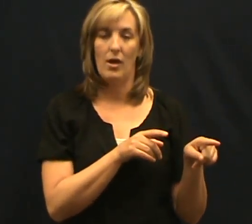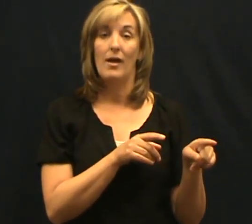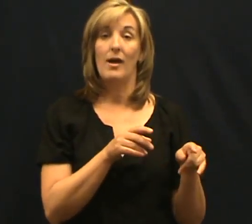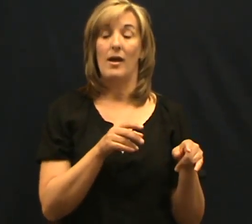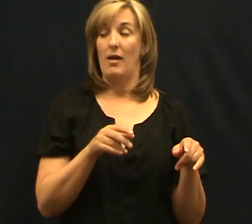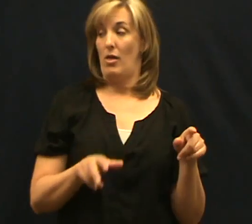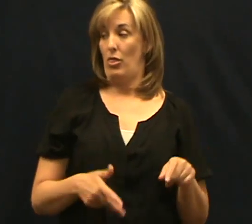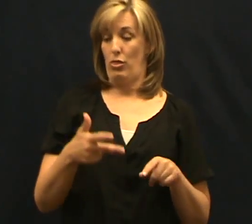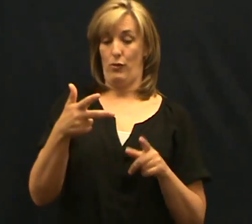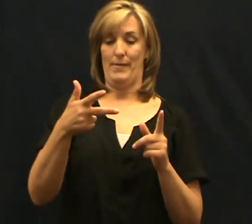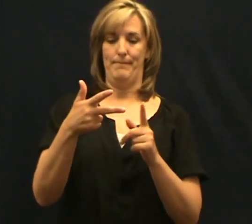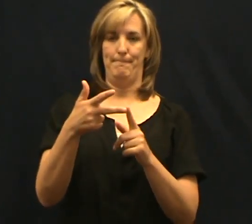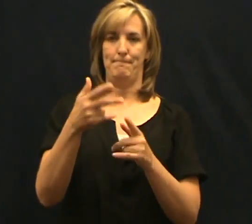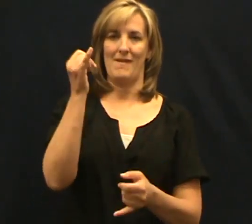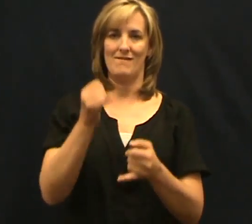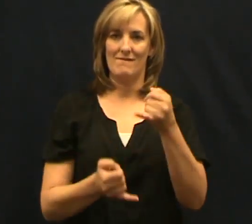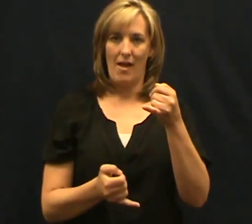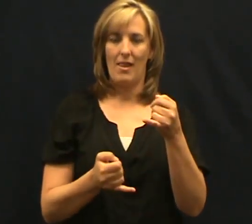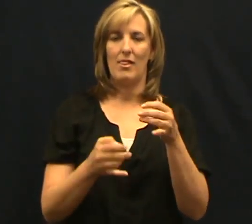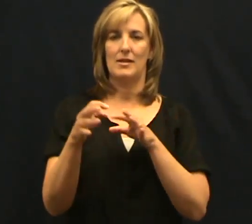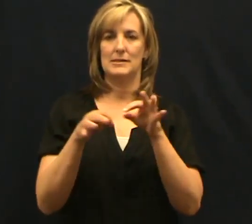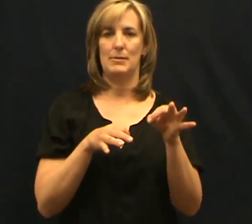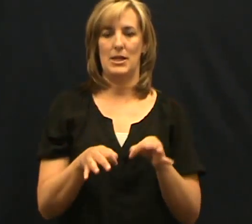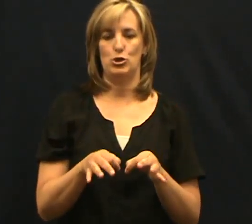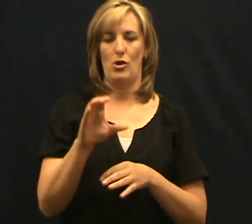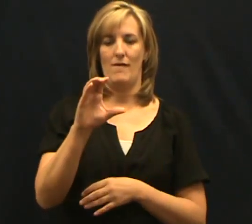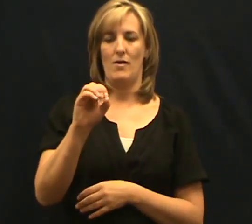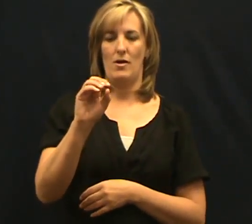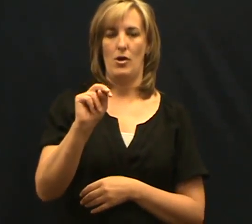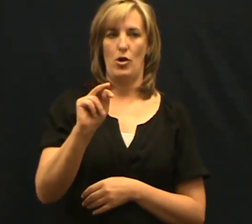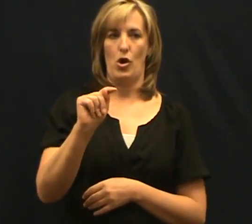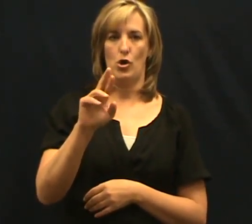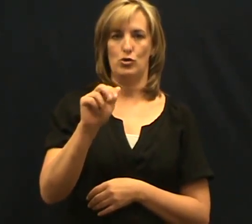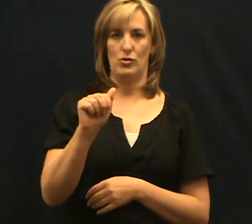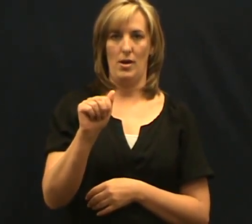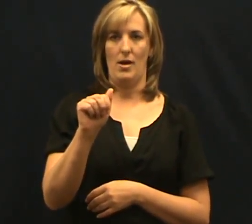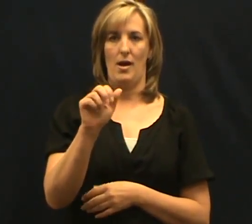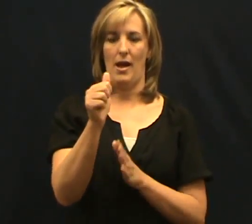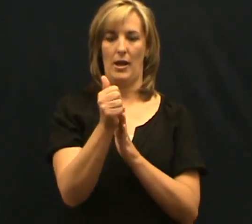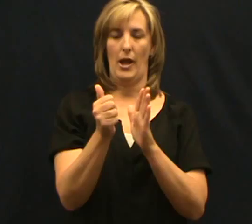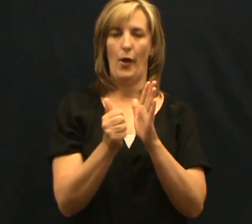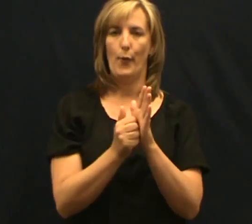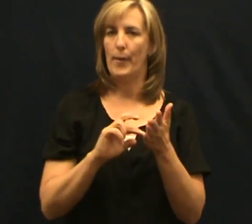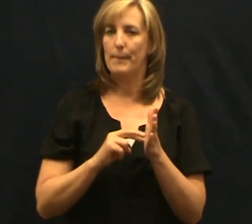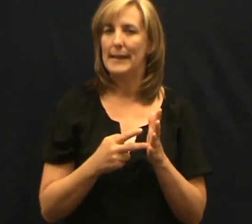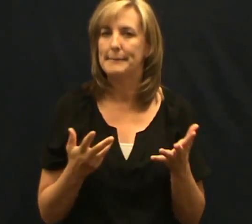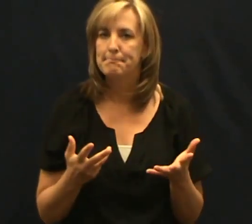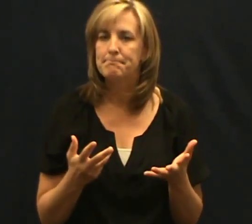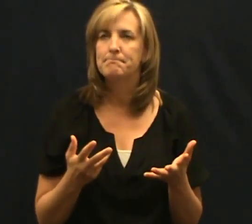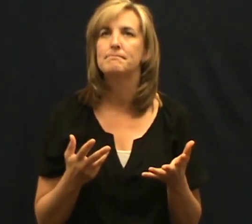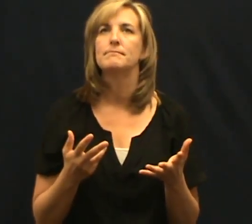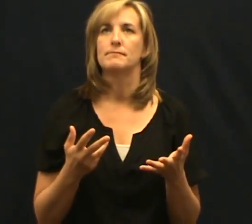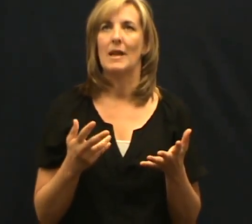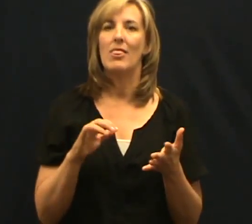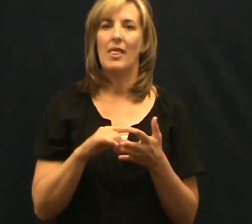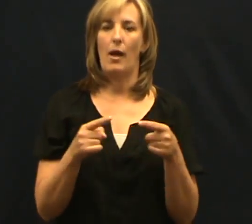of a contra account. A contra account is an account that, this says opposes the account it offsets.